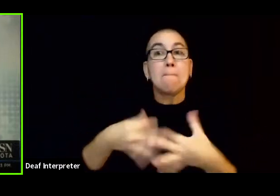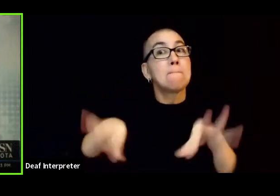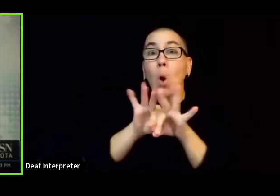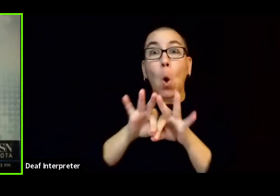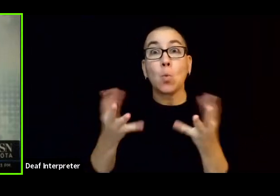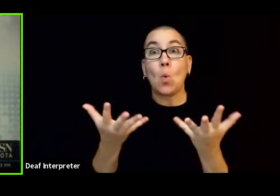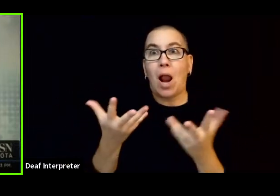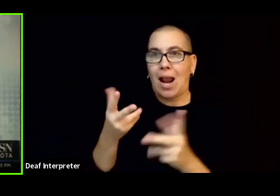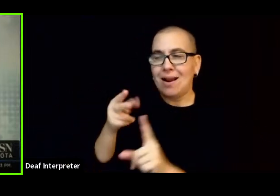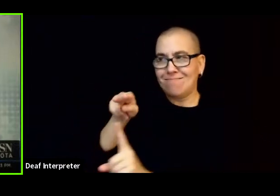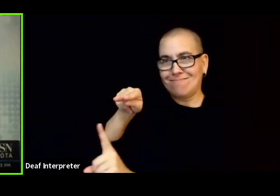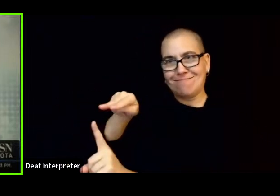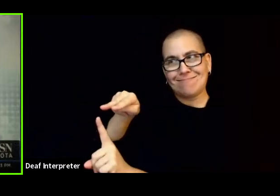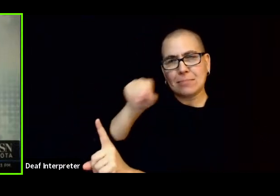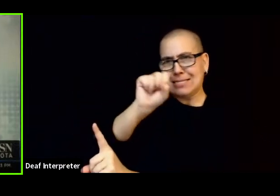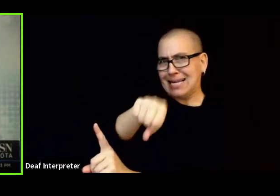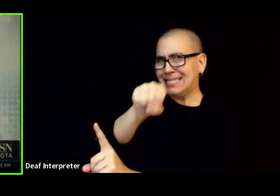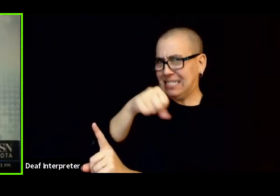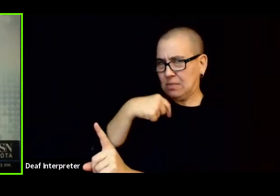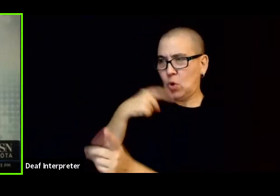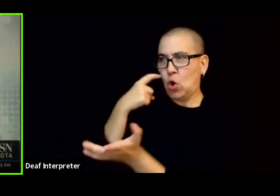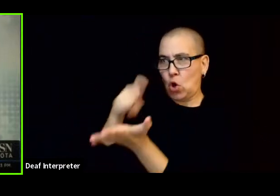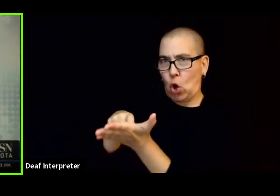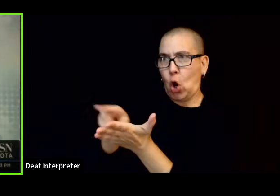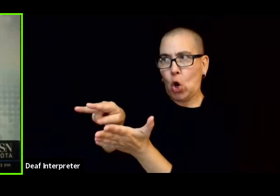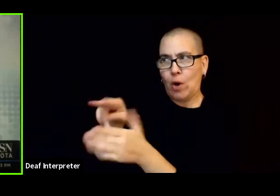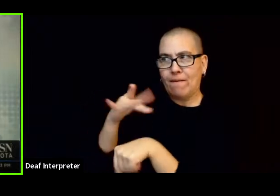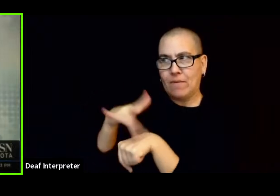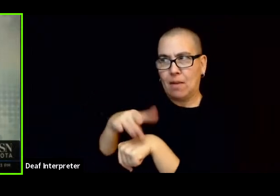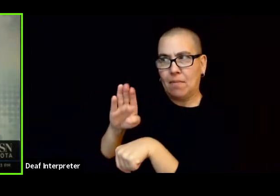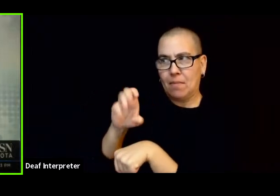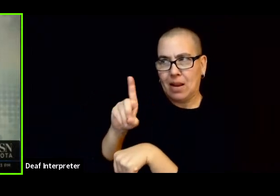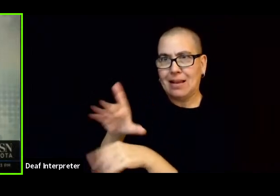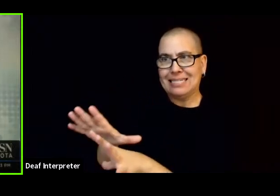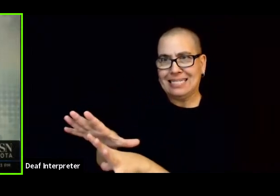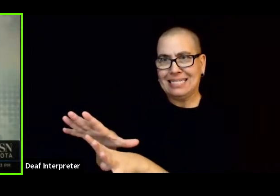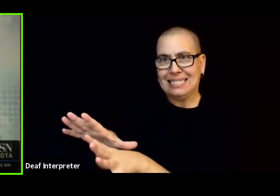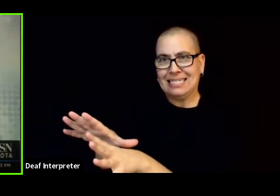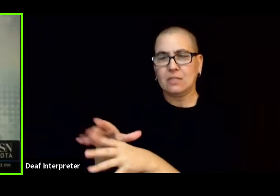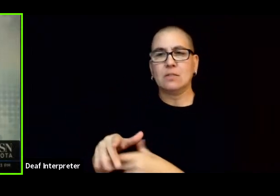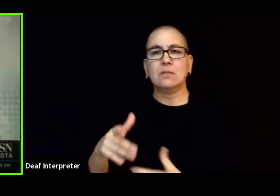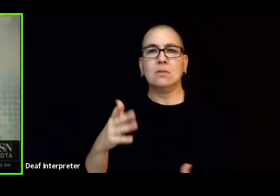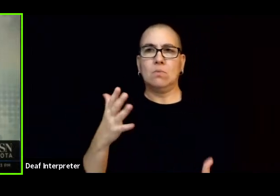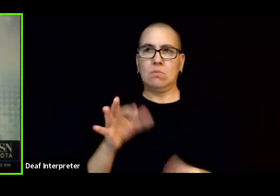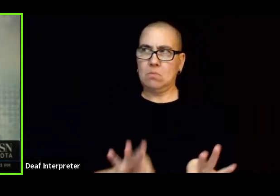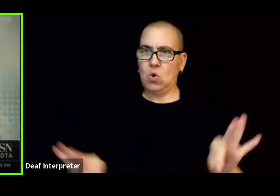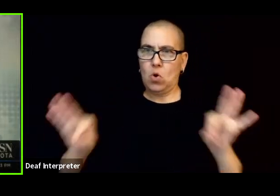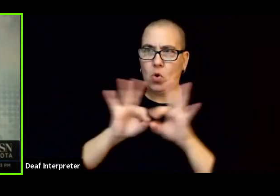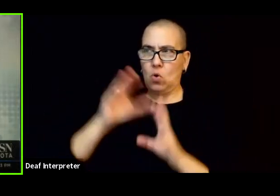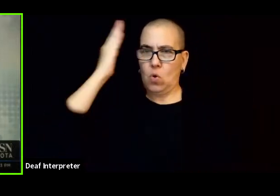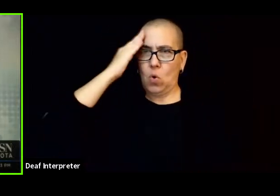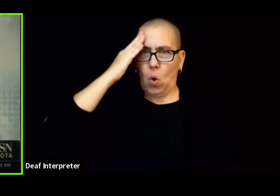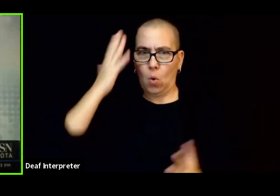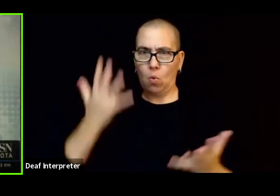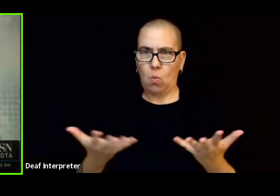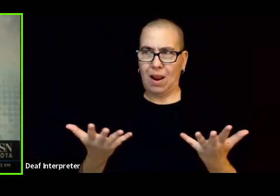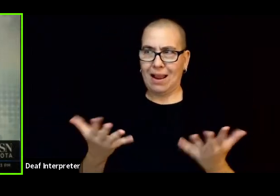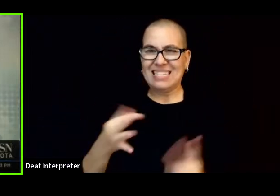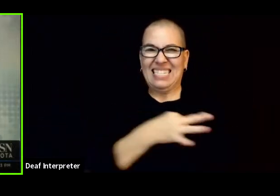very focused on the reality of staffed beds and not just theoretical